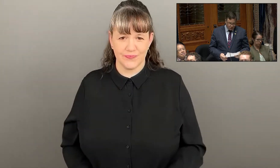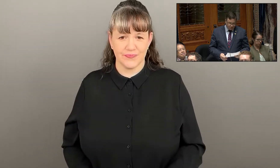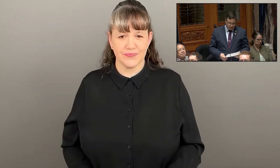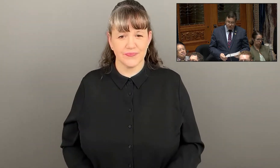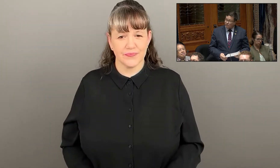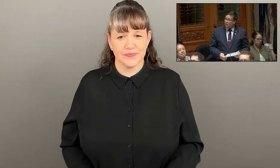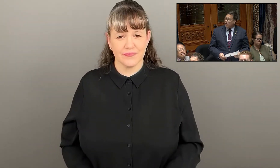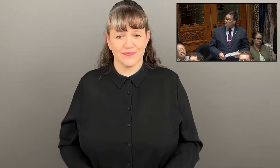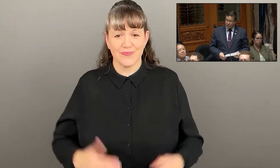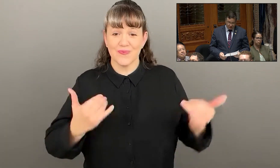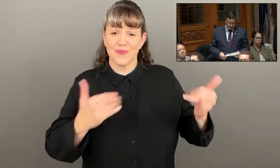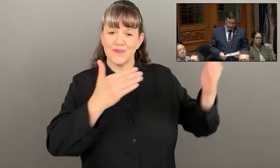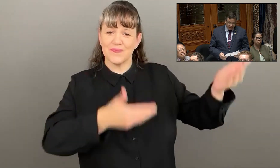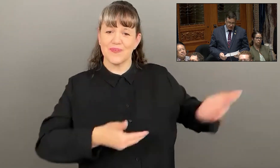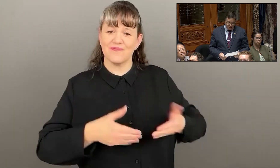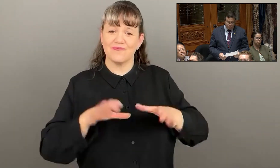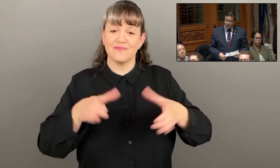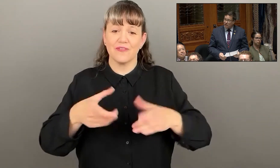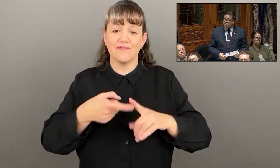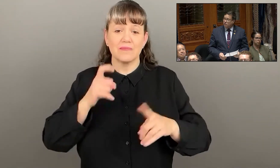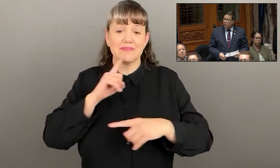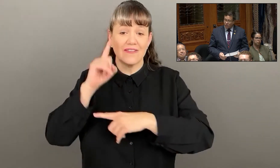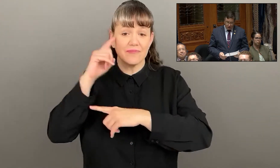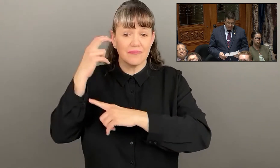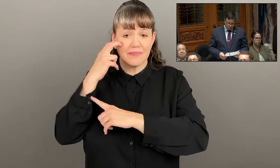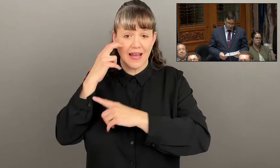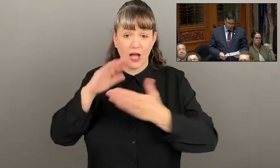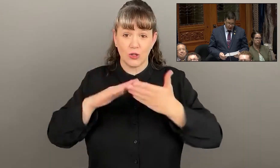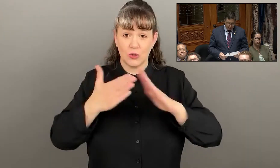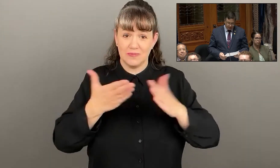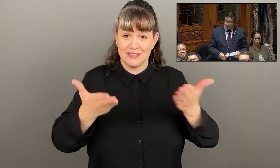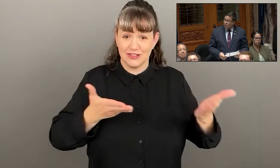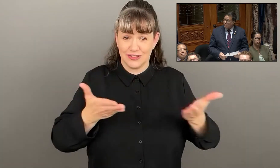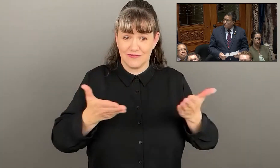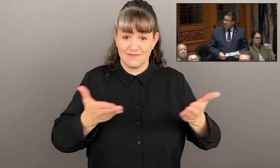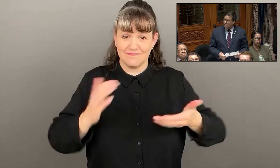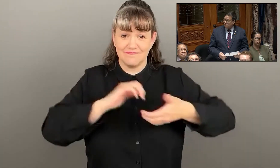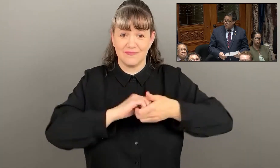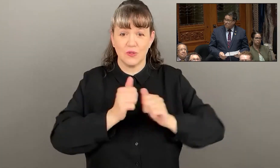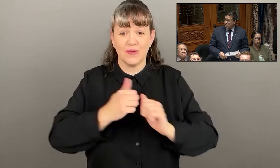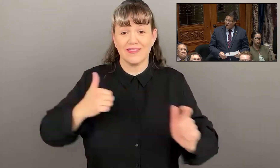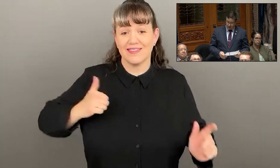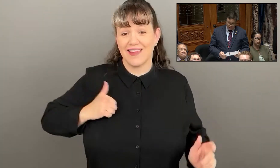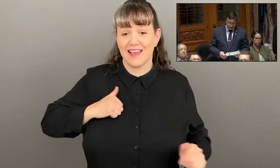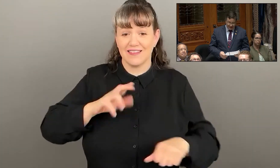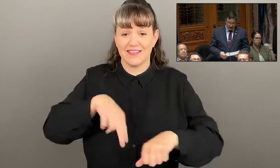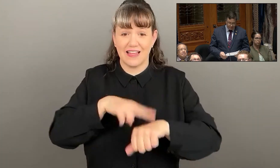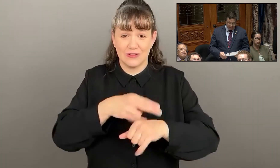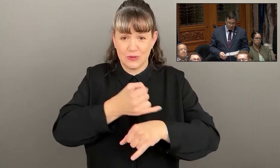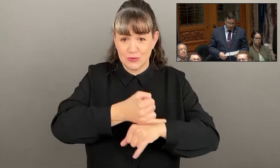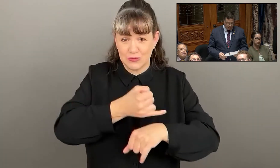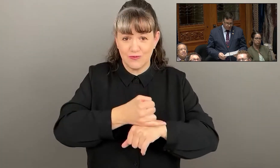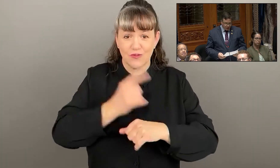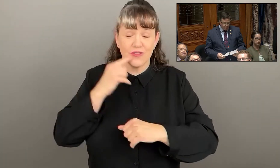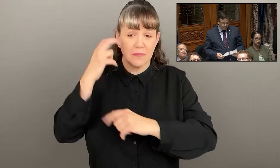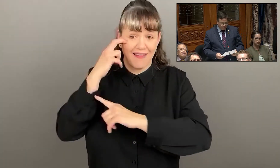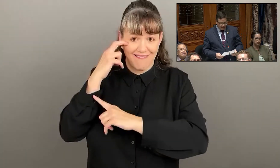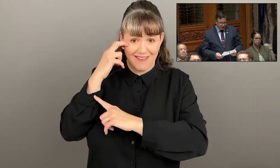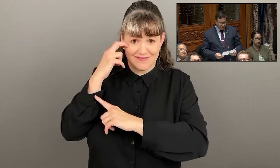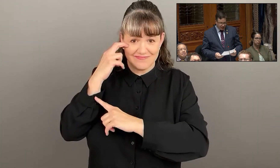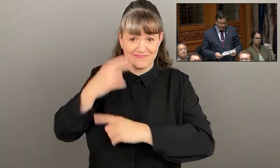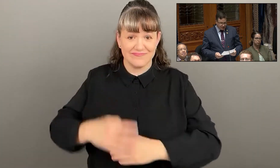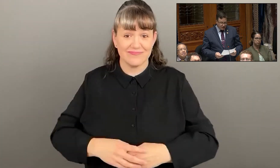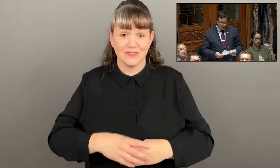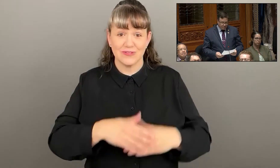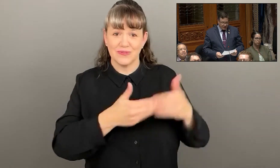Community Services, affiliated with the Canadian National Institute for the Blind, and representatives from CNIB as well.